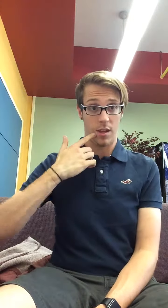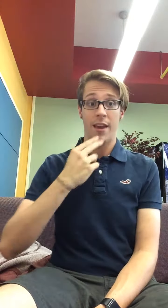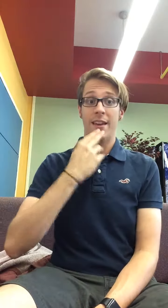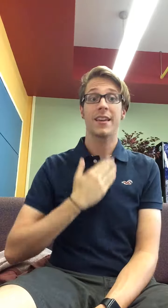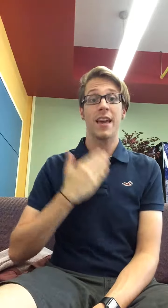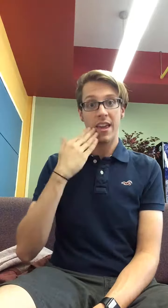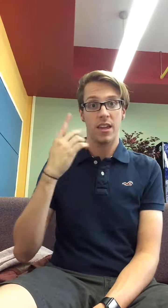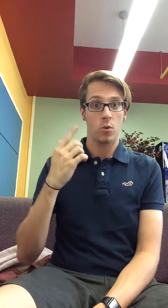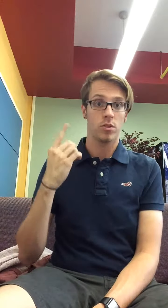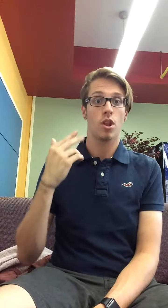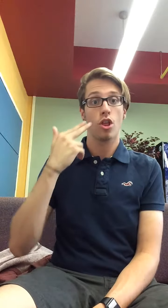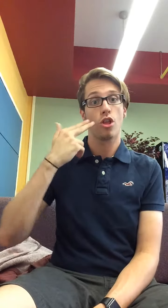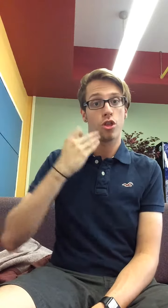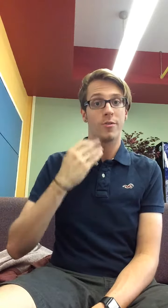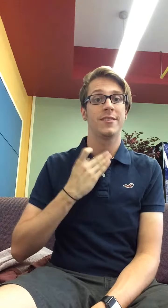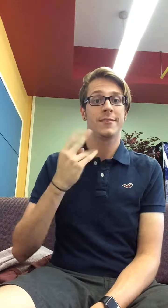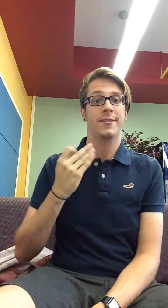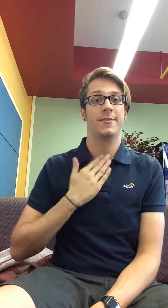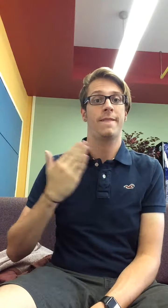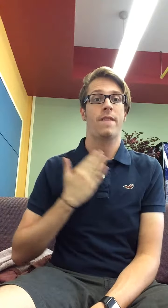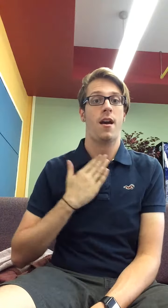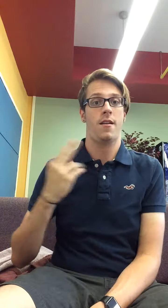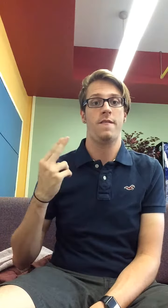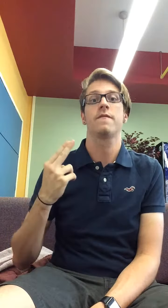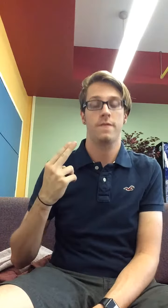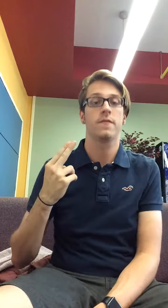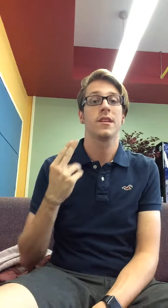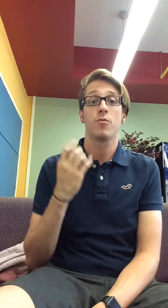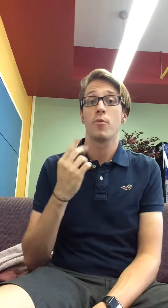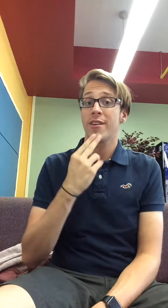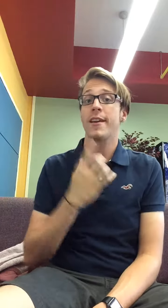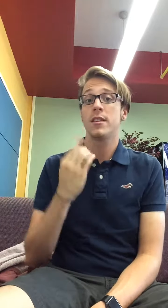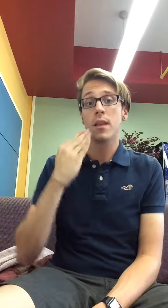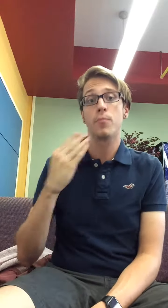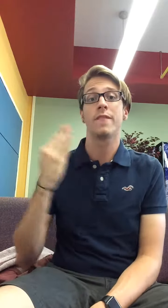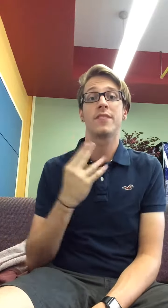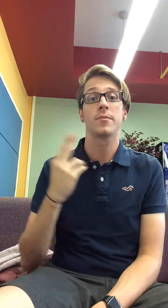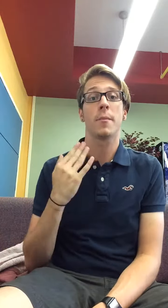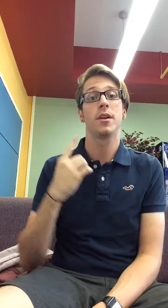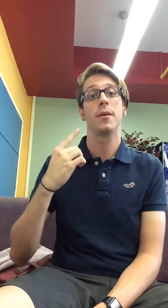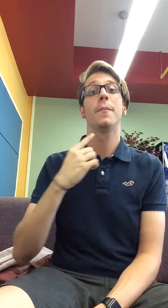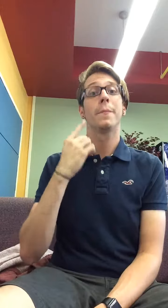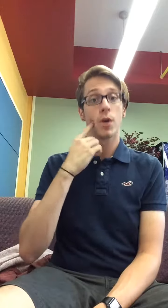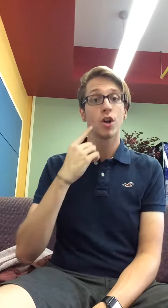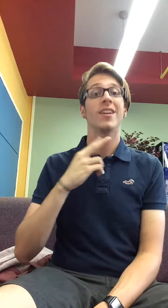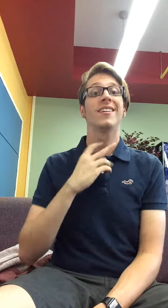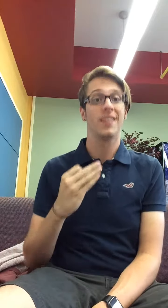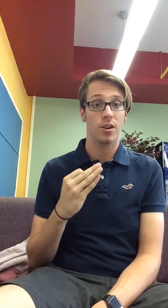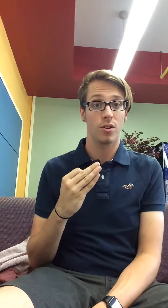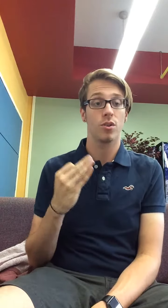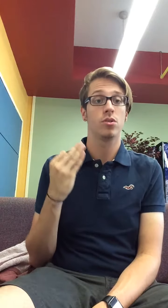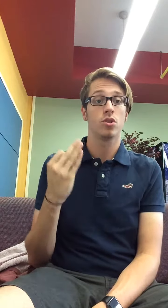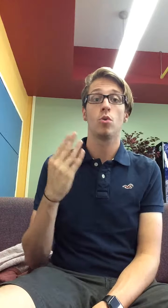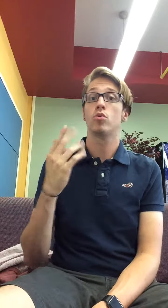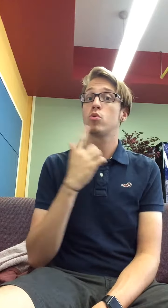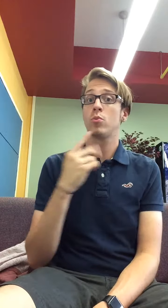equals 365. Because remember, K is the number of times compounded per year. So 12 months per